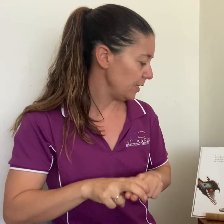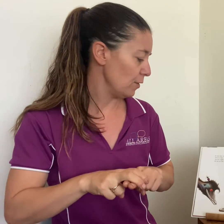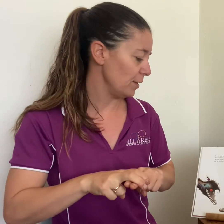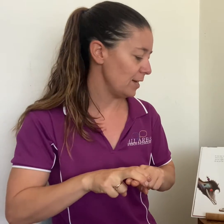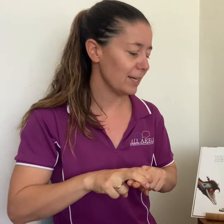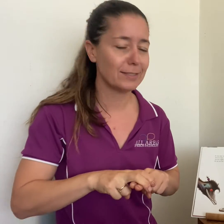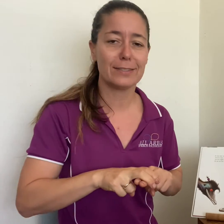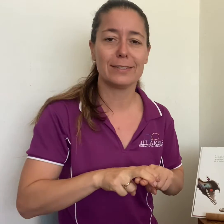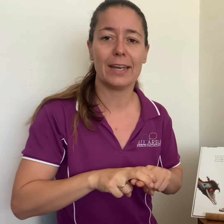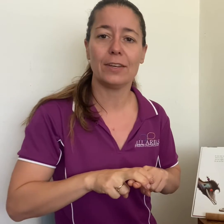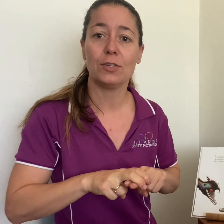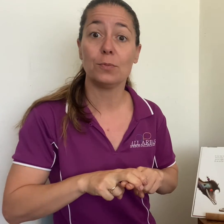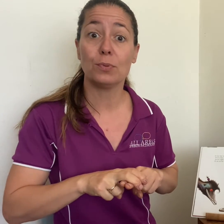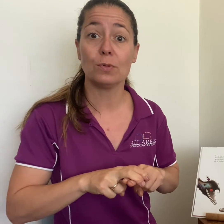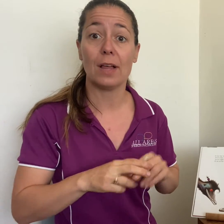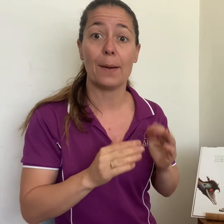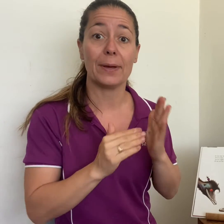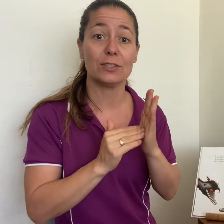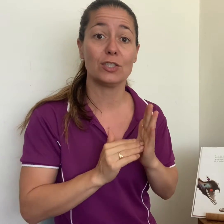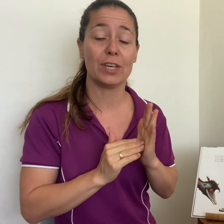on the nest and you pull up a chair.